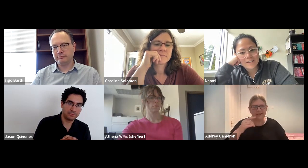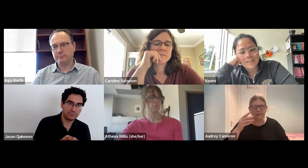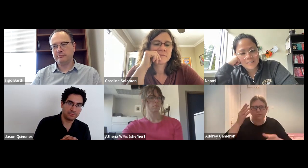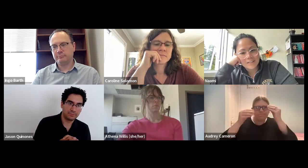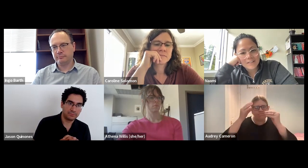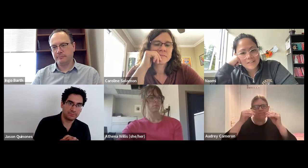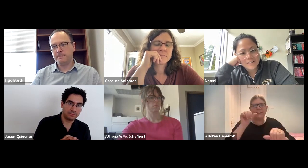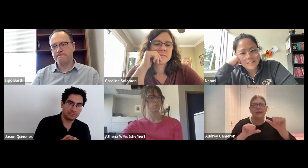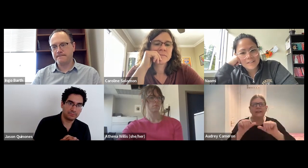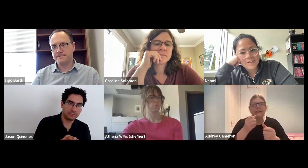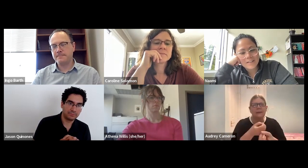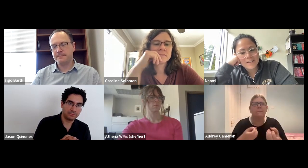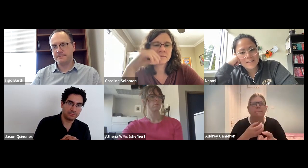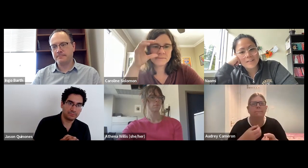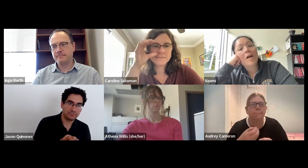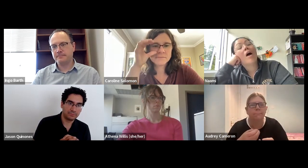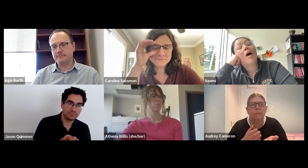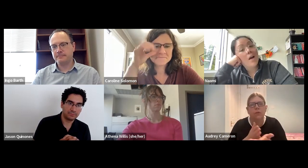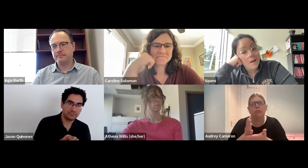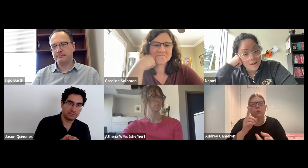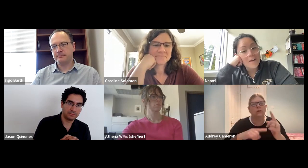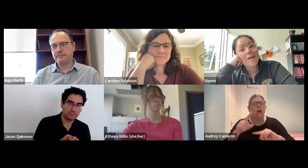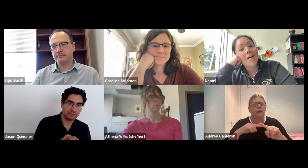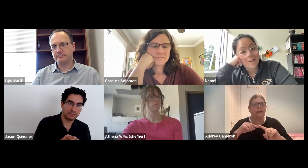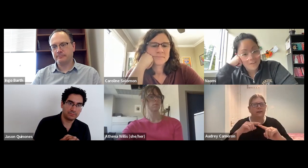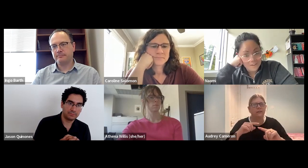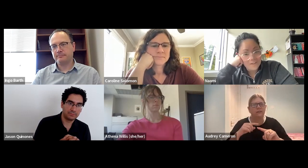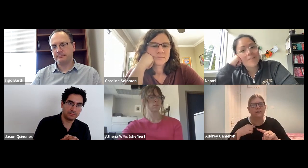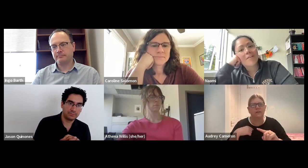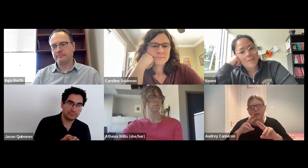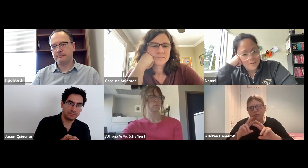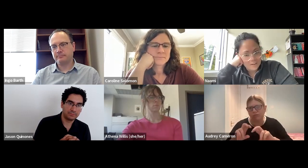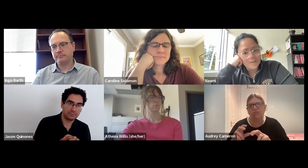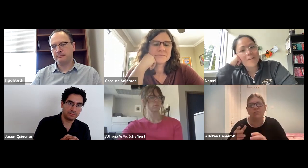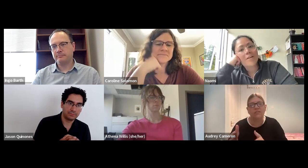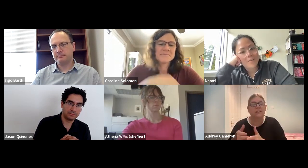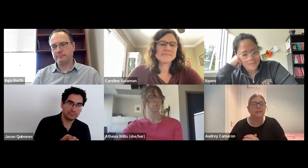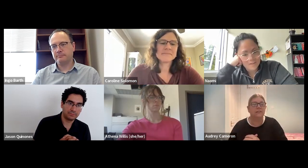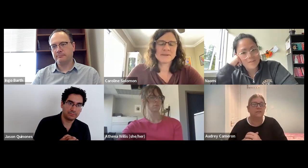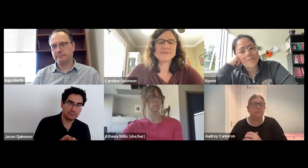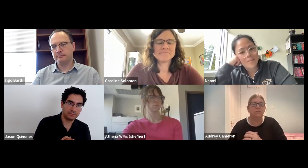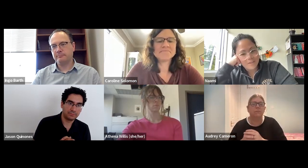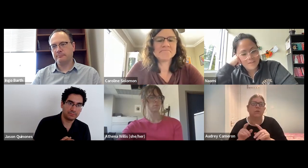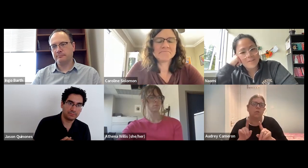and how children learn STEM and scientific science. I want to better understand